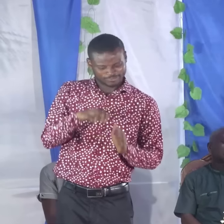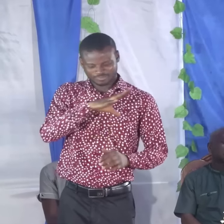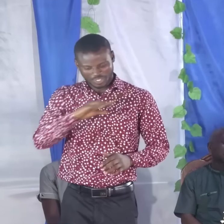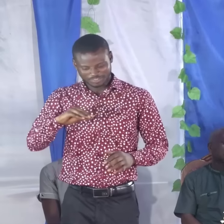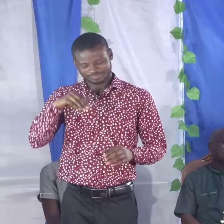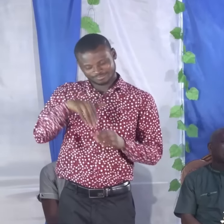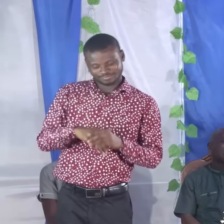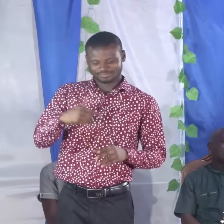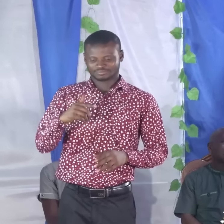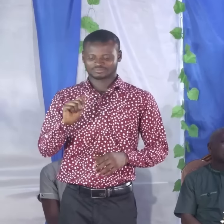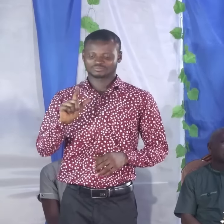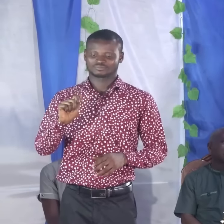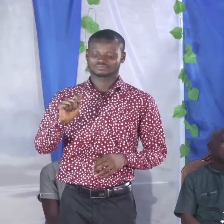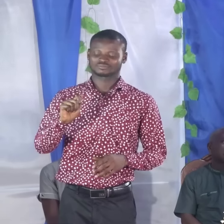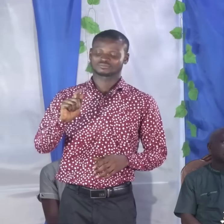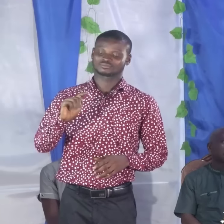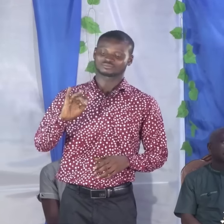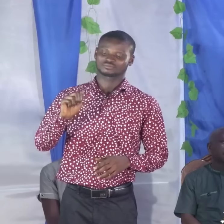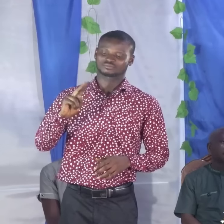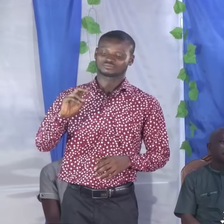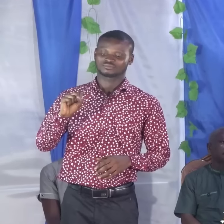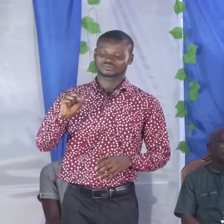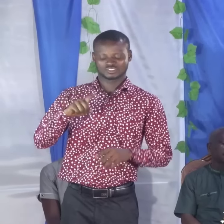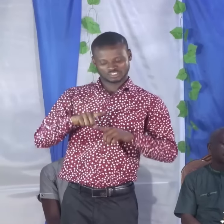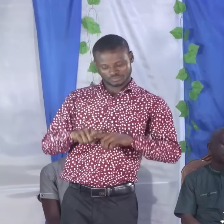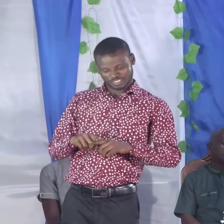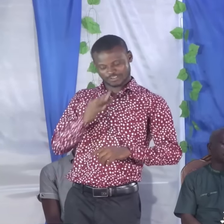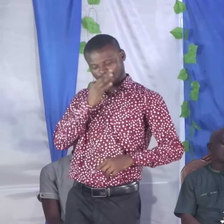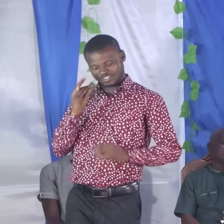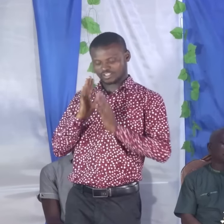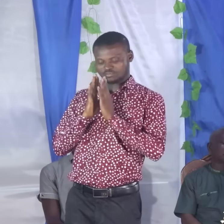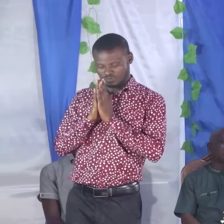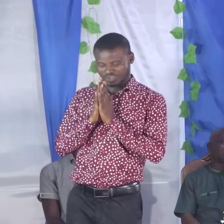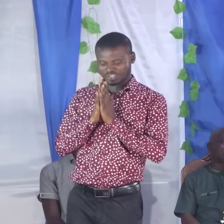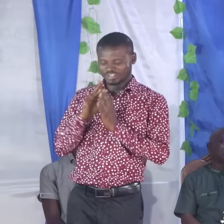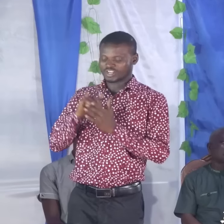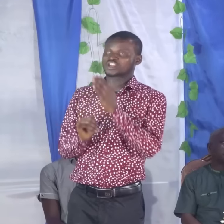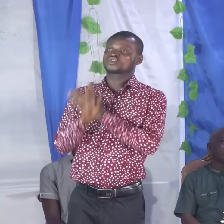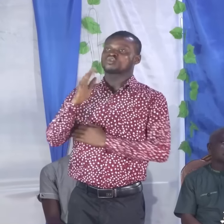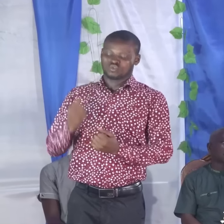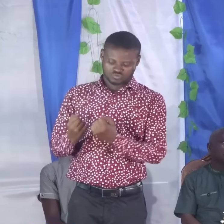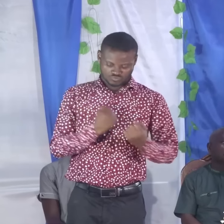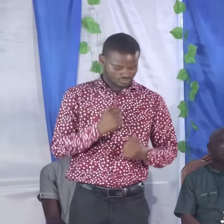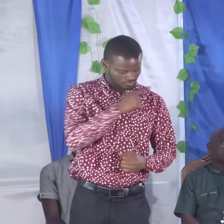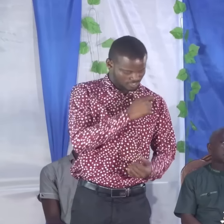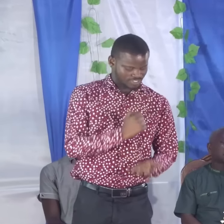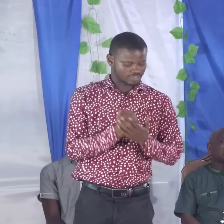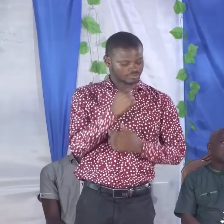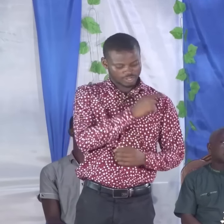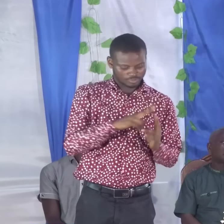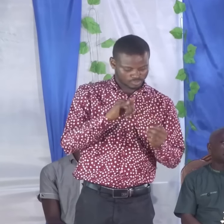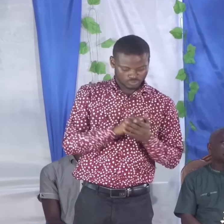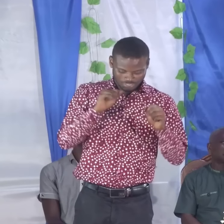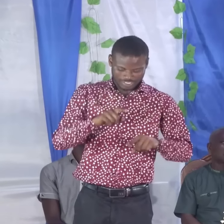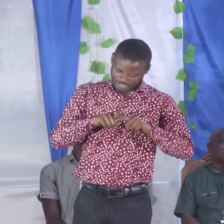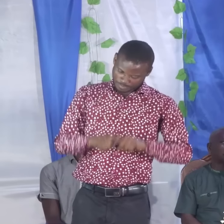me fan show di konkonu ani monyam na me ka kire na me show urade ani monyam se asem bia de wo Matthew 25